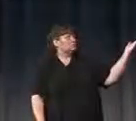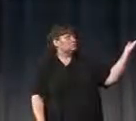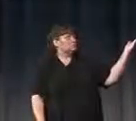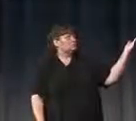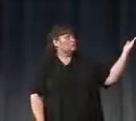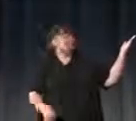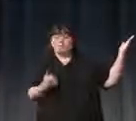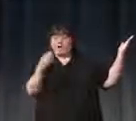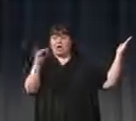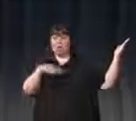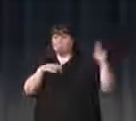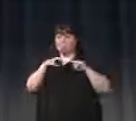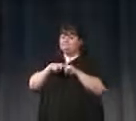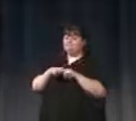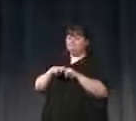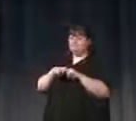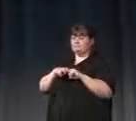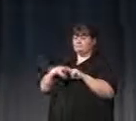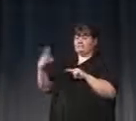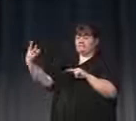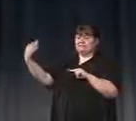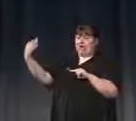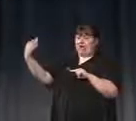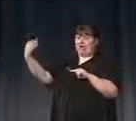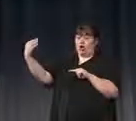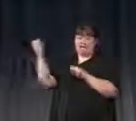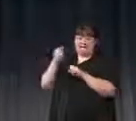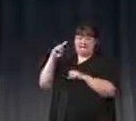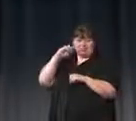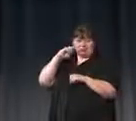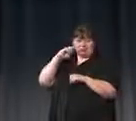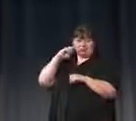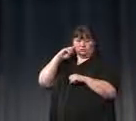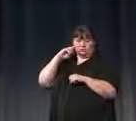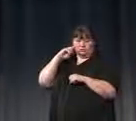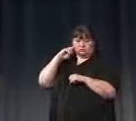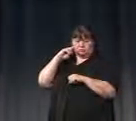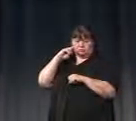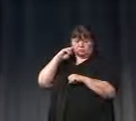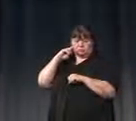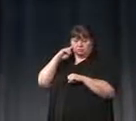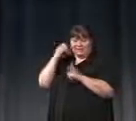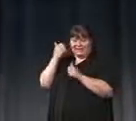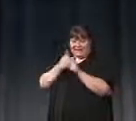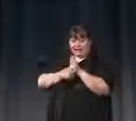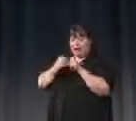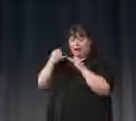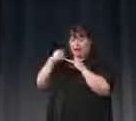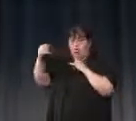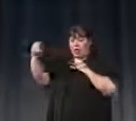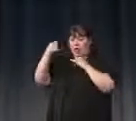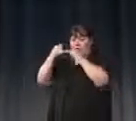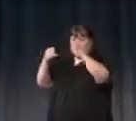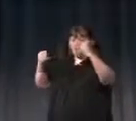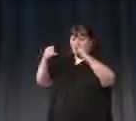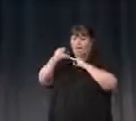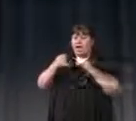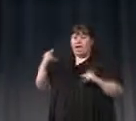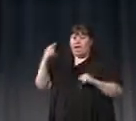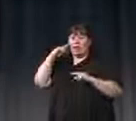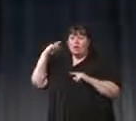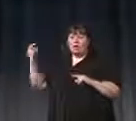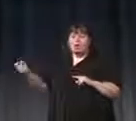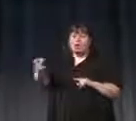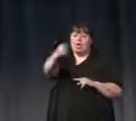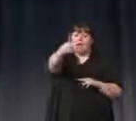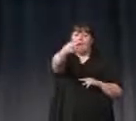guy sitting in a room. There's a speaker here that is producing sound. This is the person. And each of these lines depicts a path